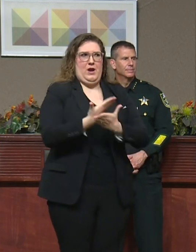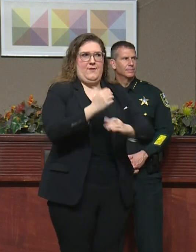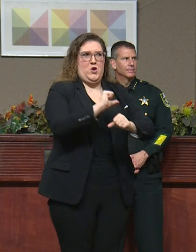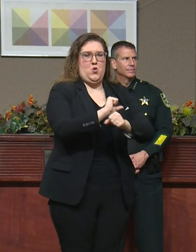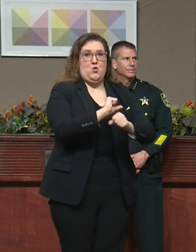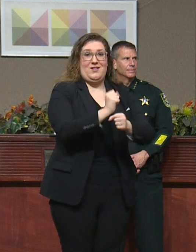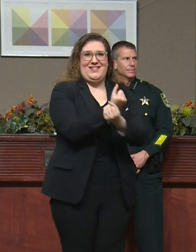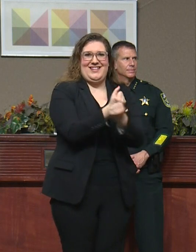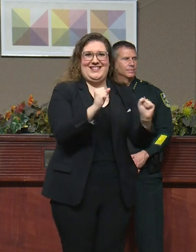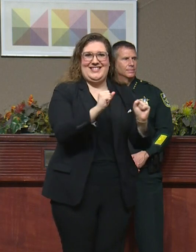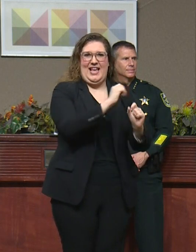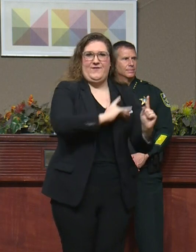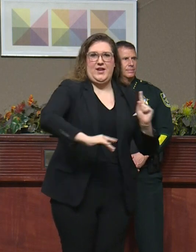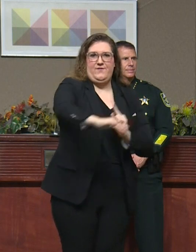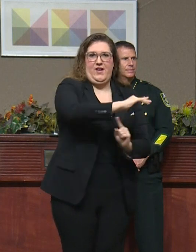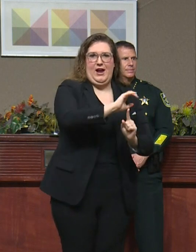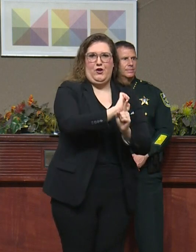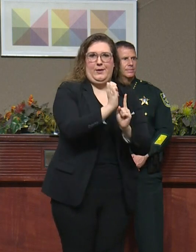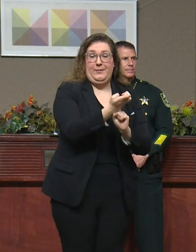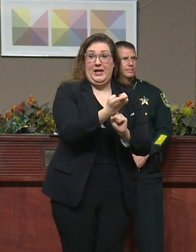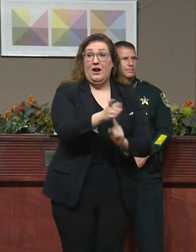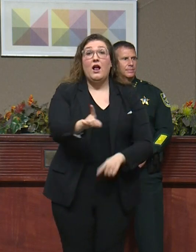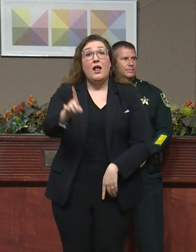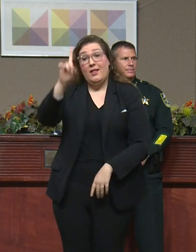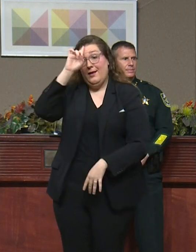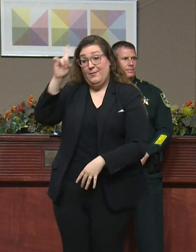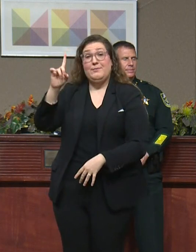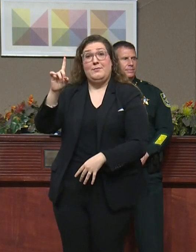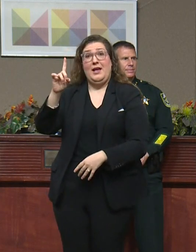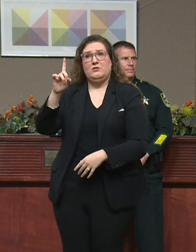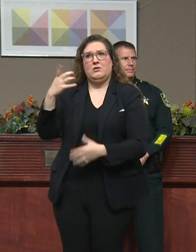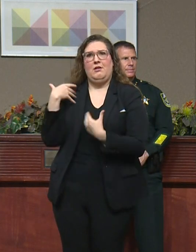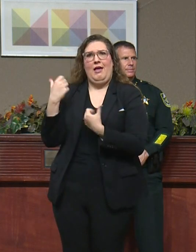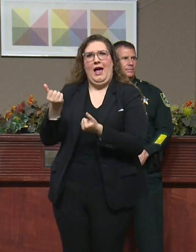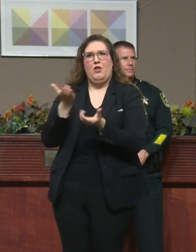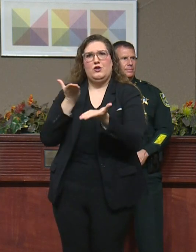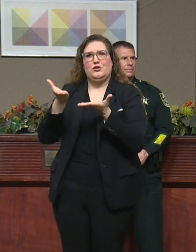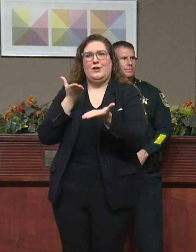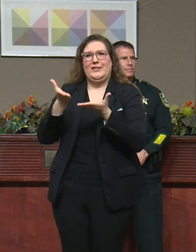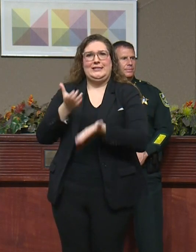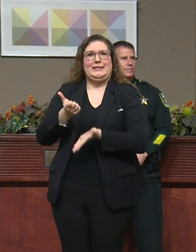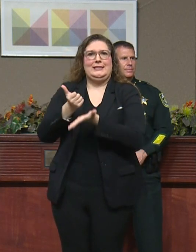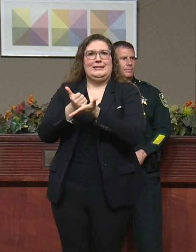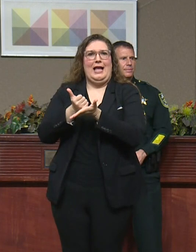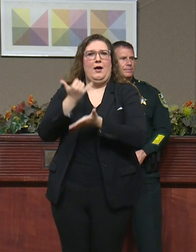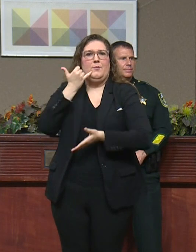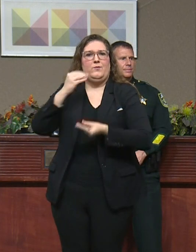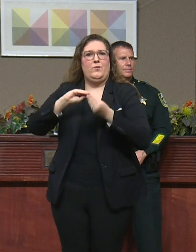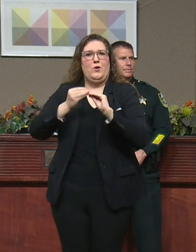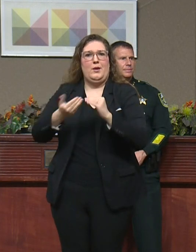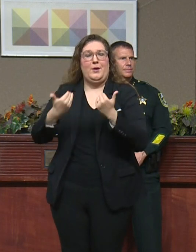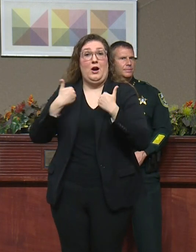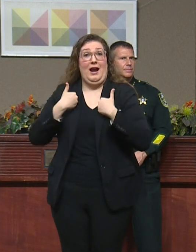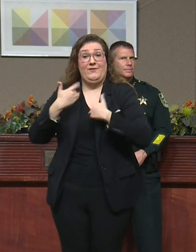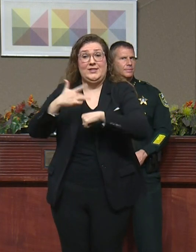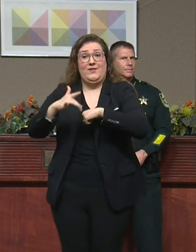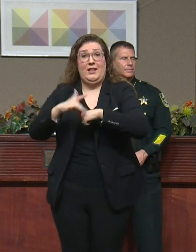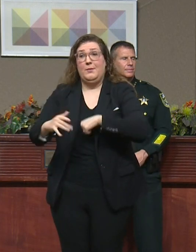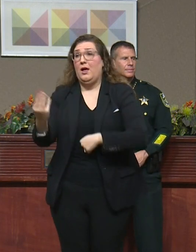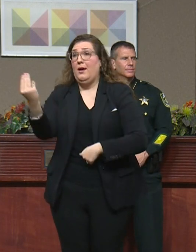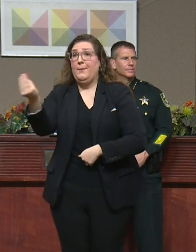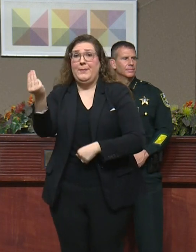then lastly, our mental health services team continues to have a helpline available for parents and for students Monday through